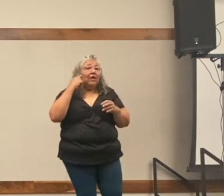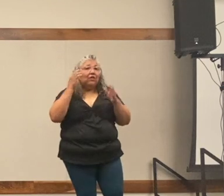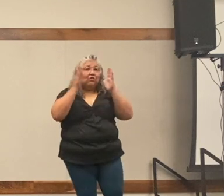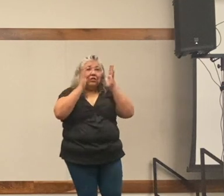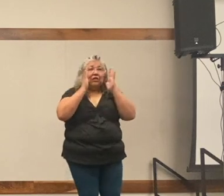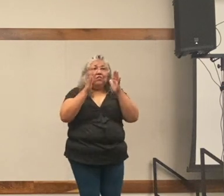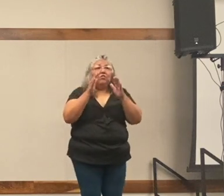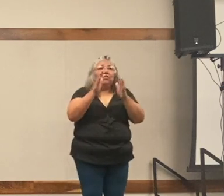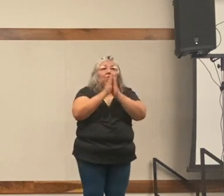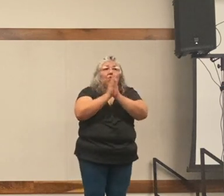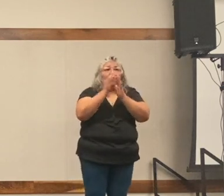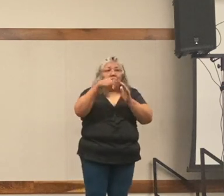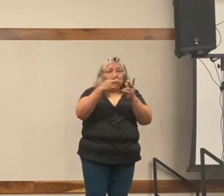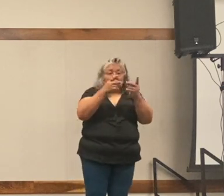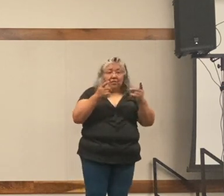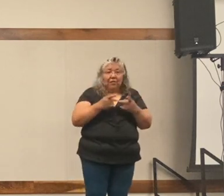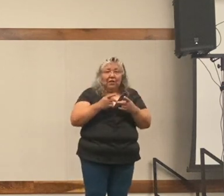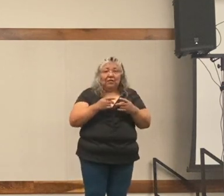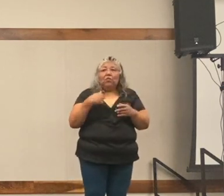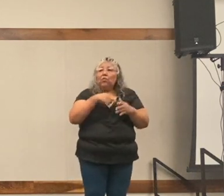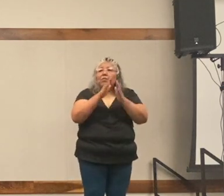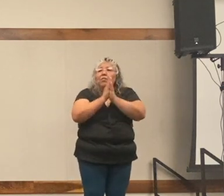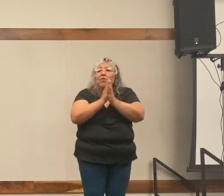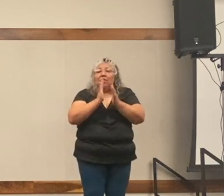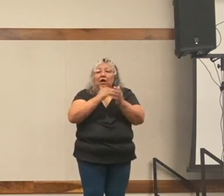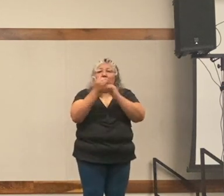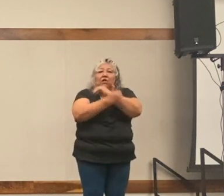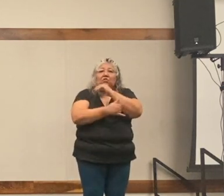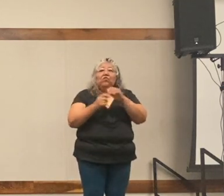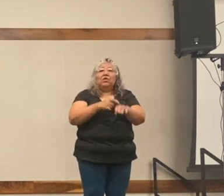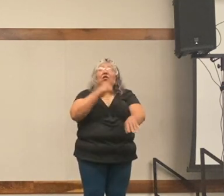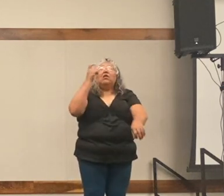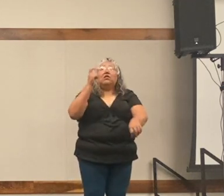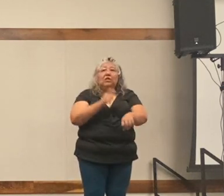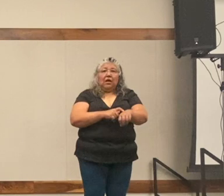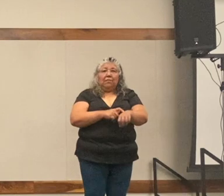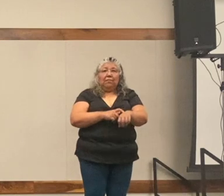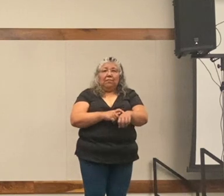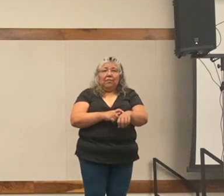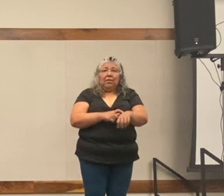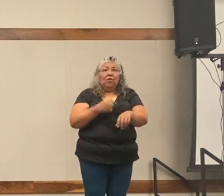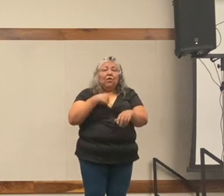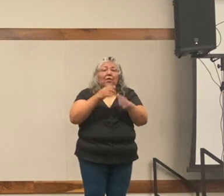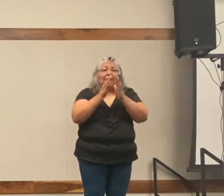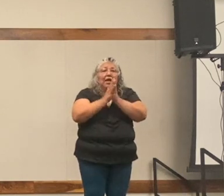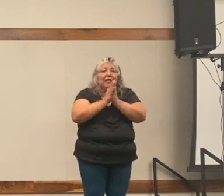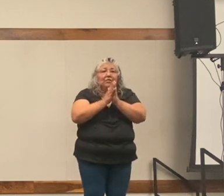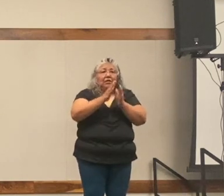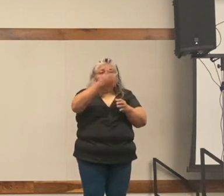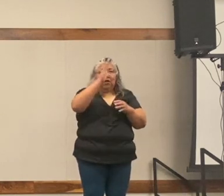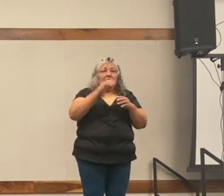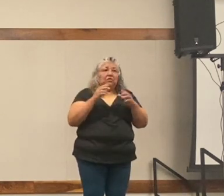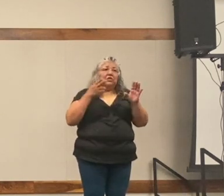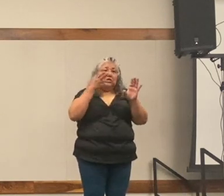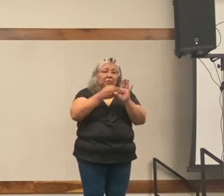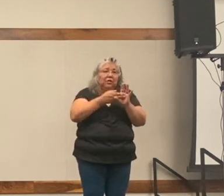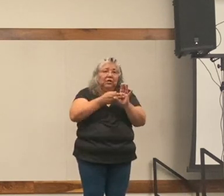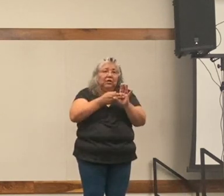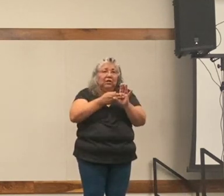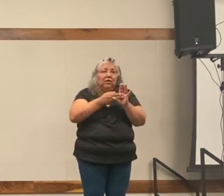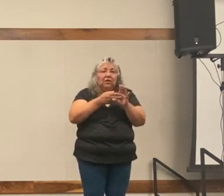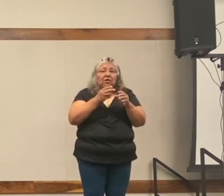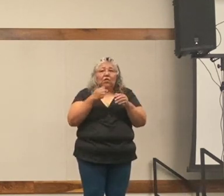attentive to the prayer from this place. We have been praying for our country for a very long time. We've been asking God to step in and